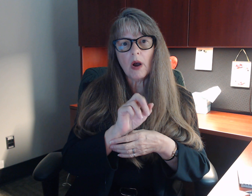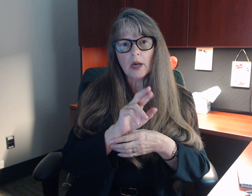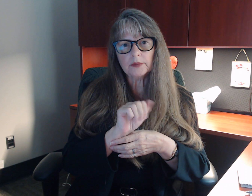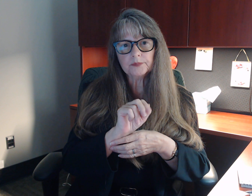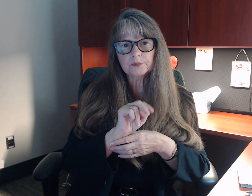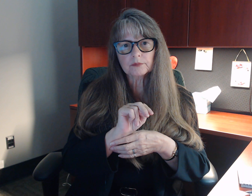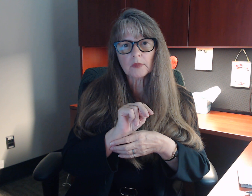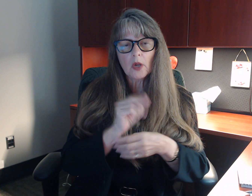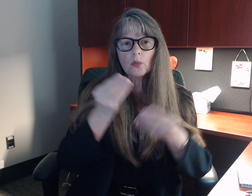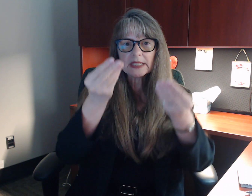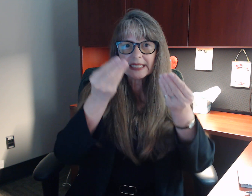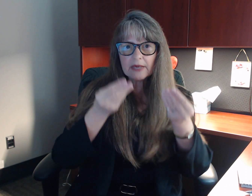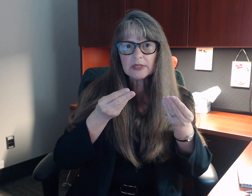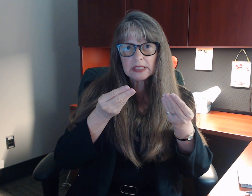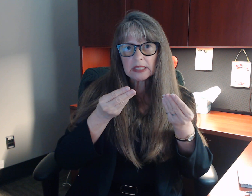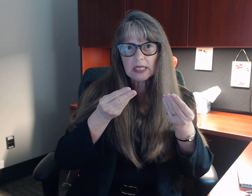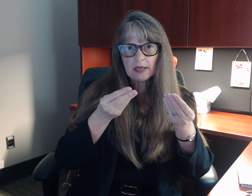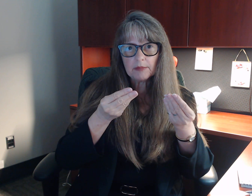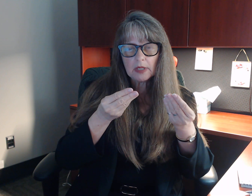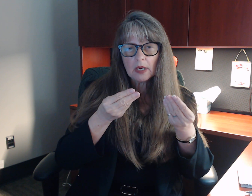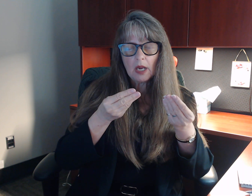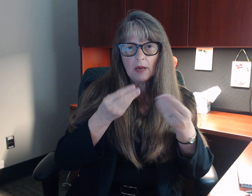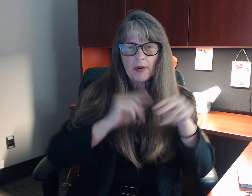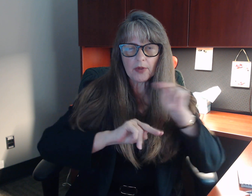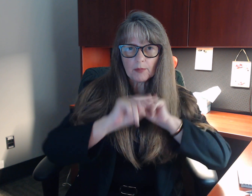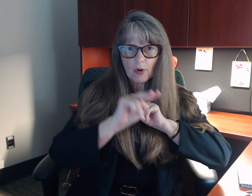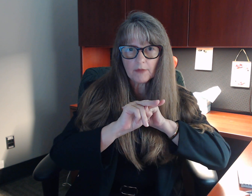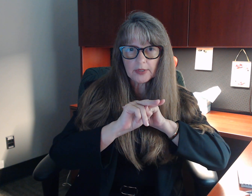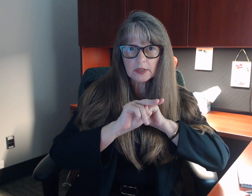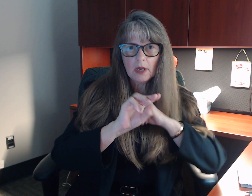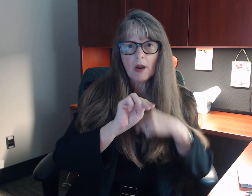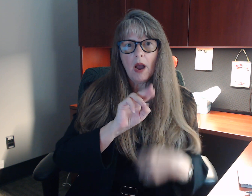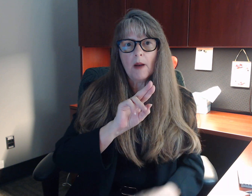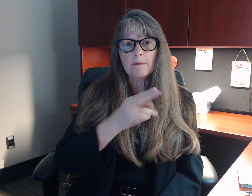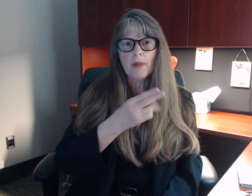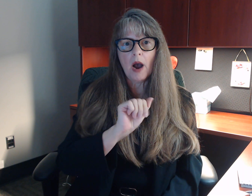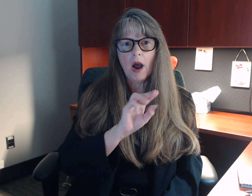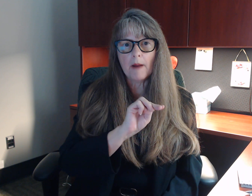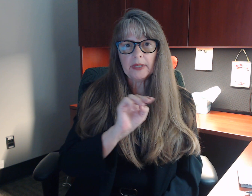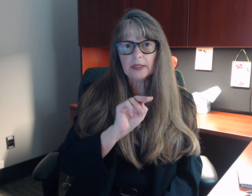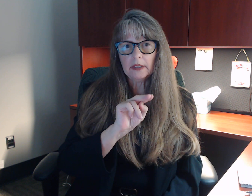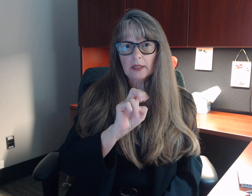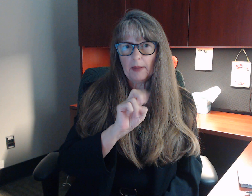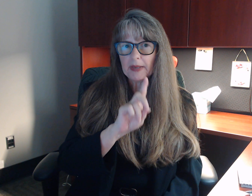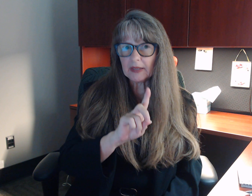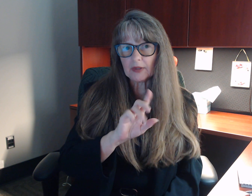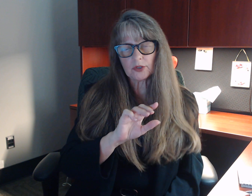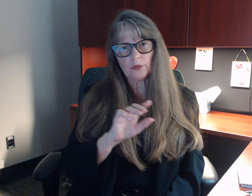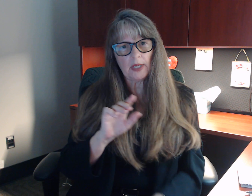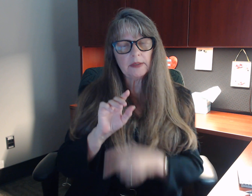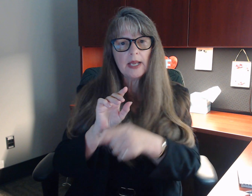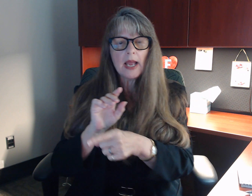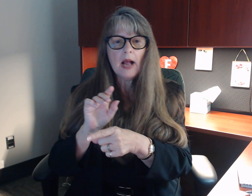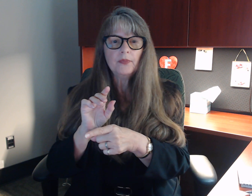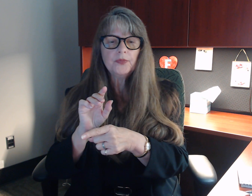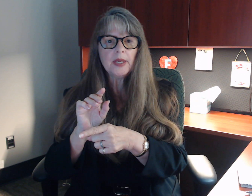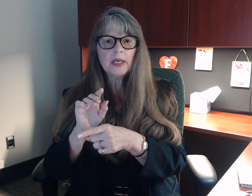Quran was given to them by their prophet Muhammad. I believe that's correct. And